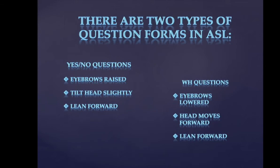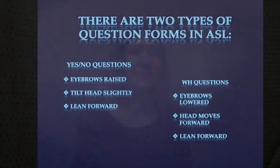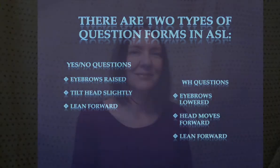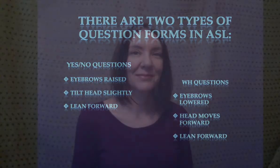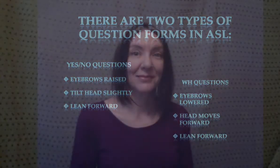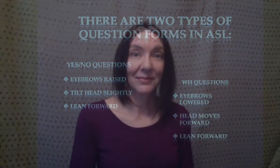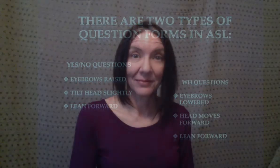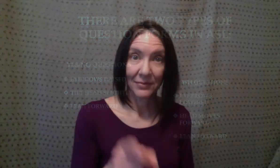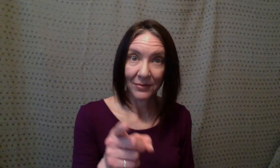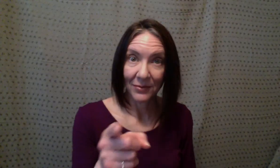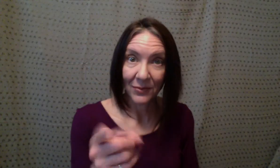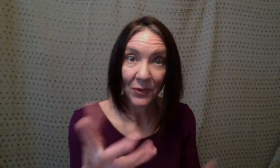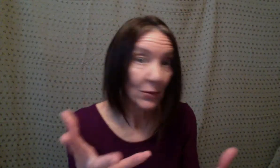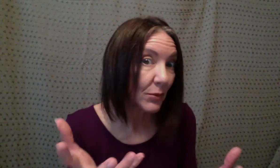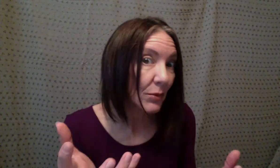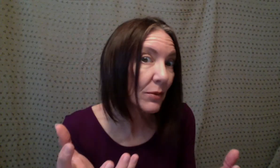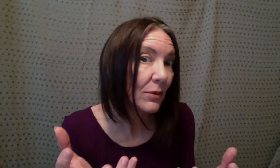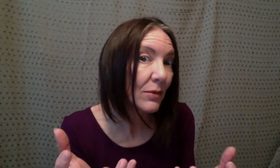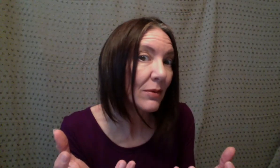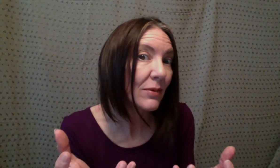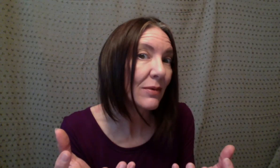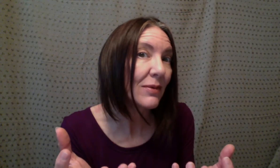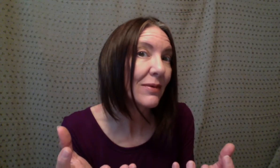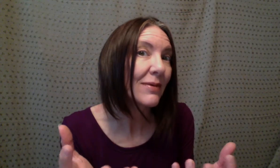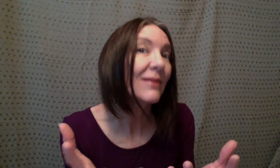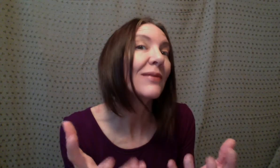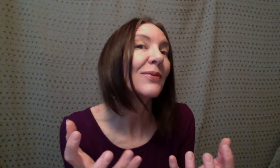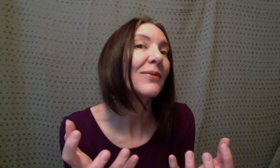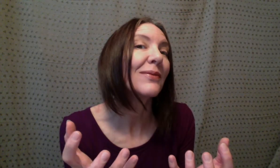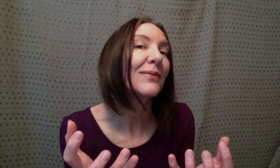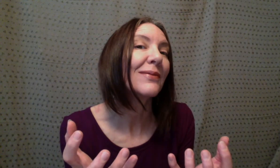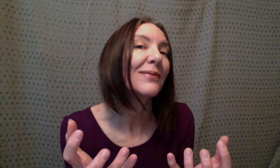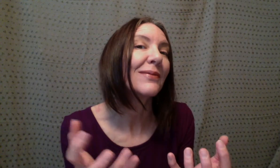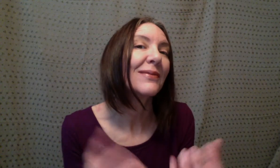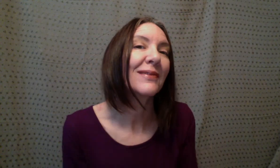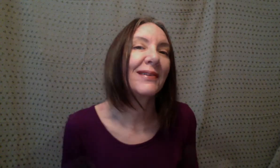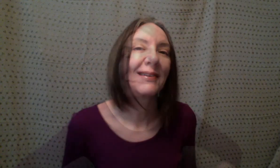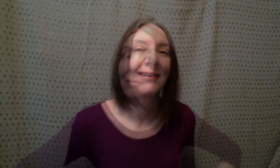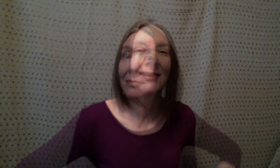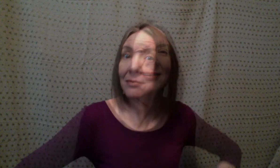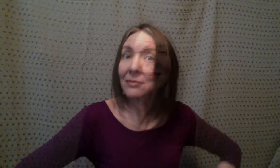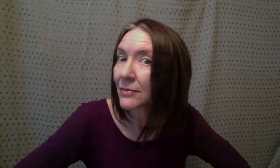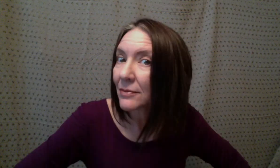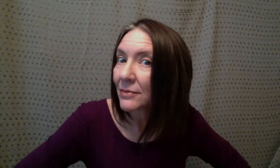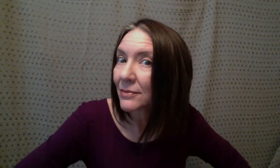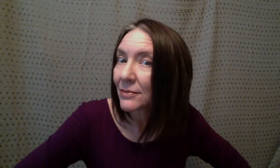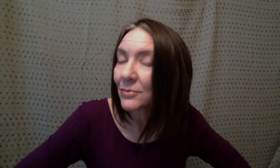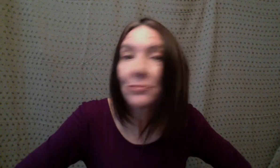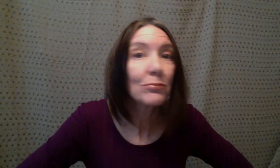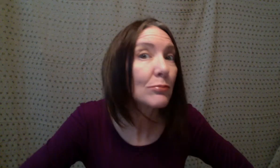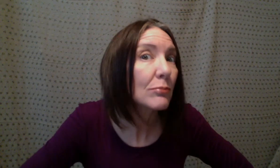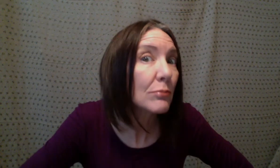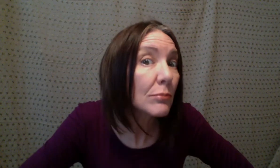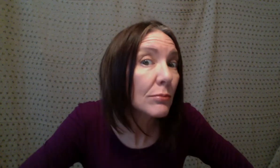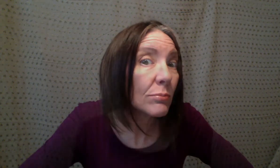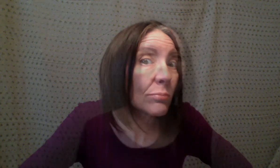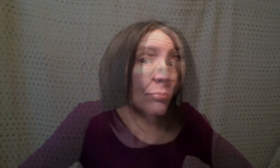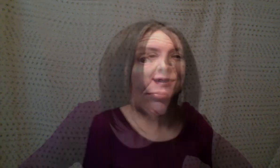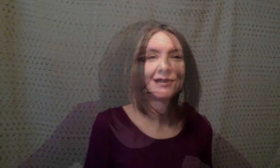information. Your eyebrows should rise up for yes-no questions. Lean forward and tilt your head.